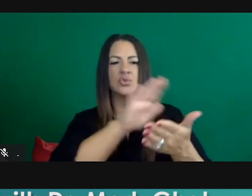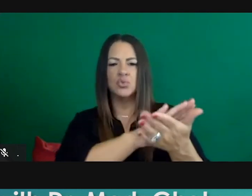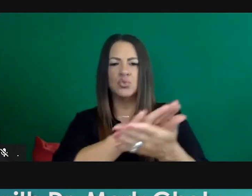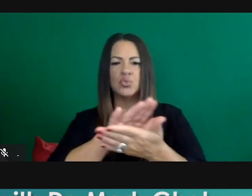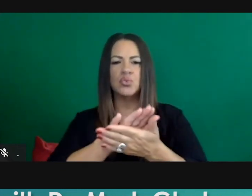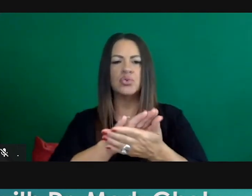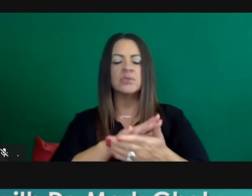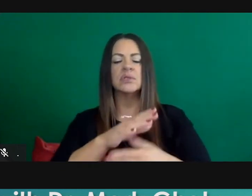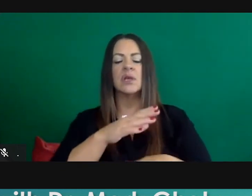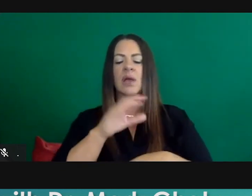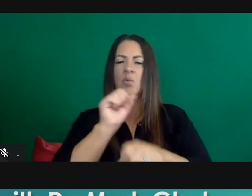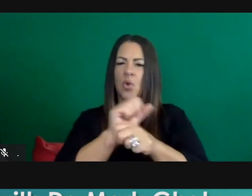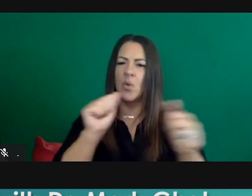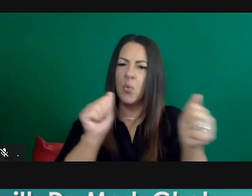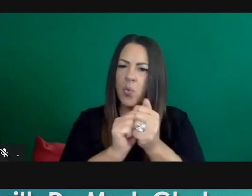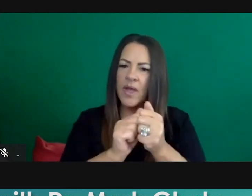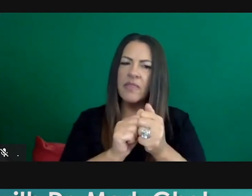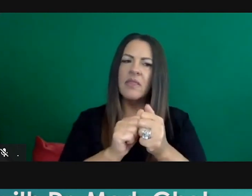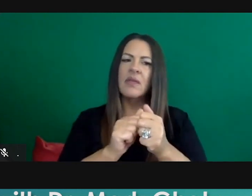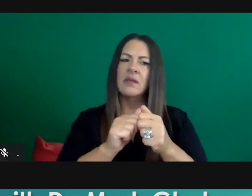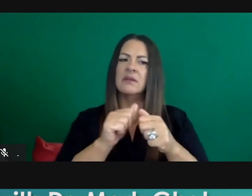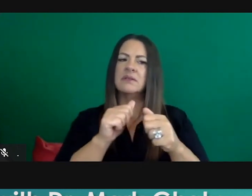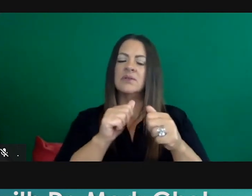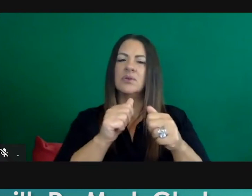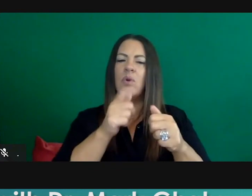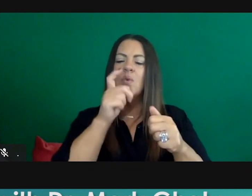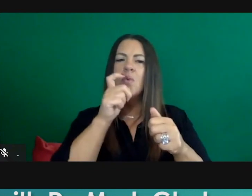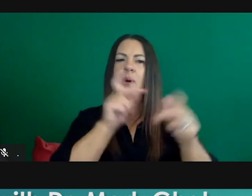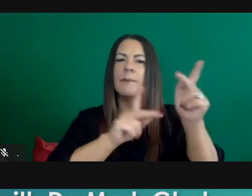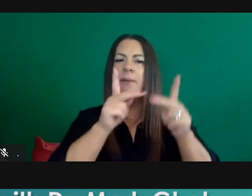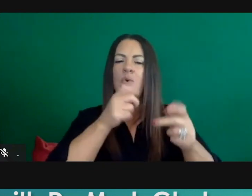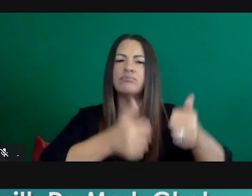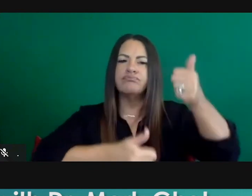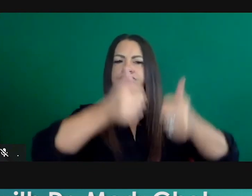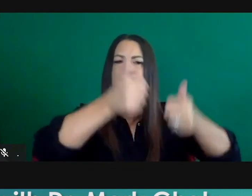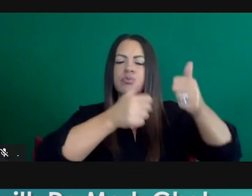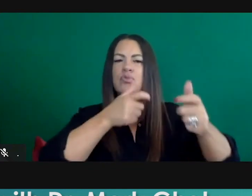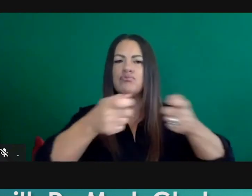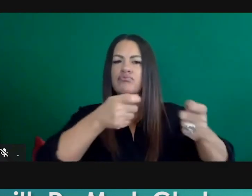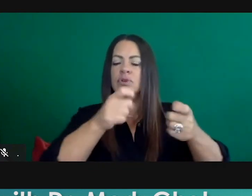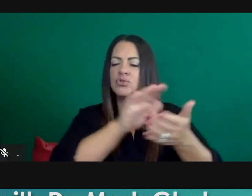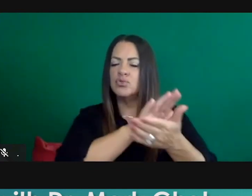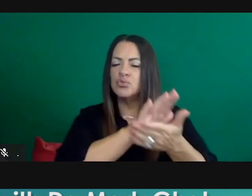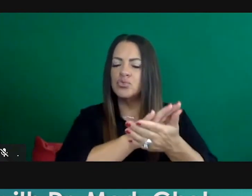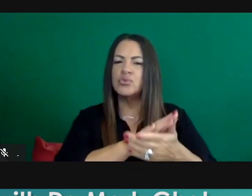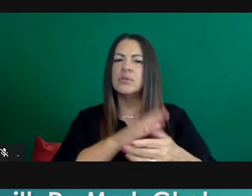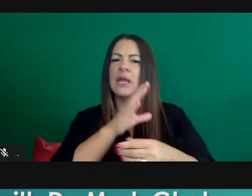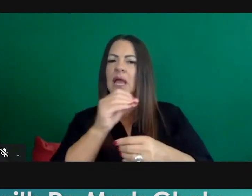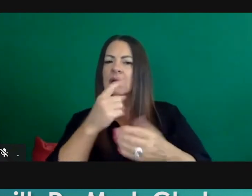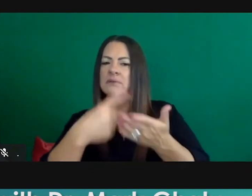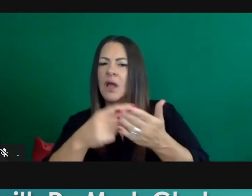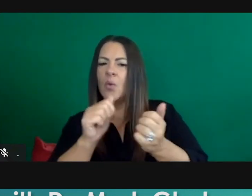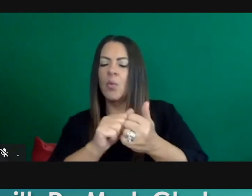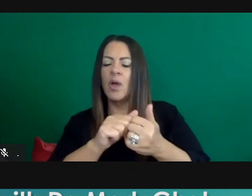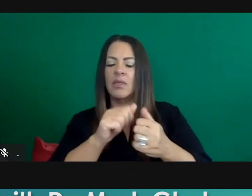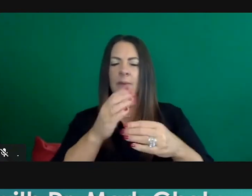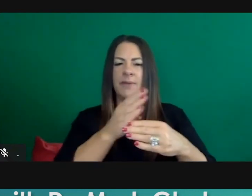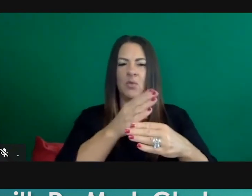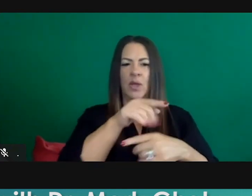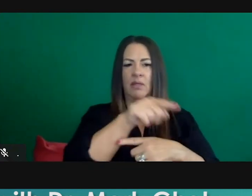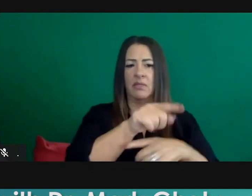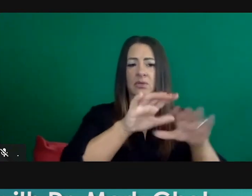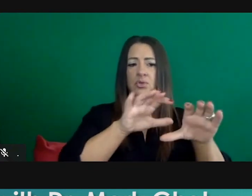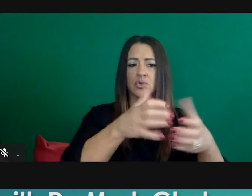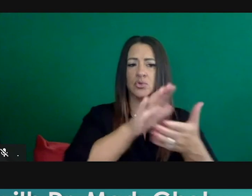to work with our local school districts, the health officers that support those school